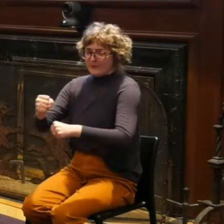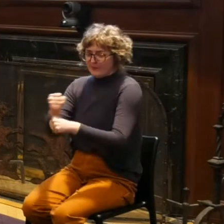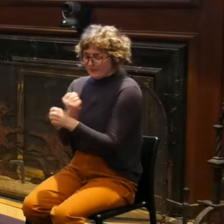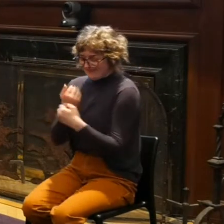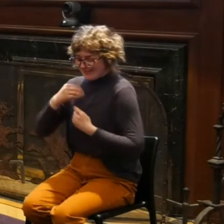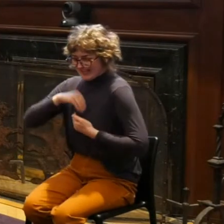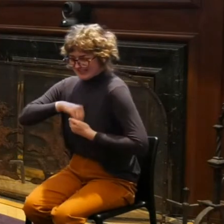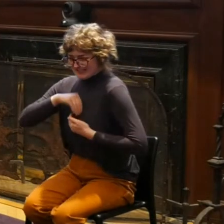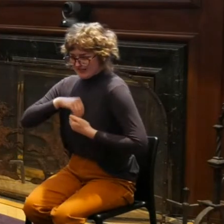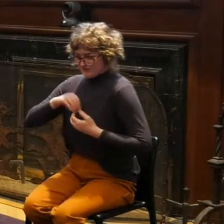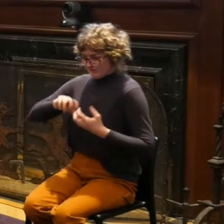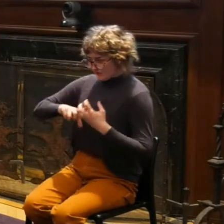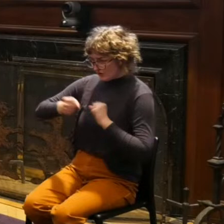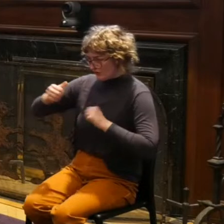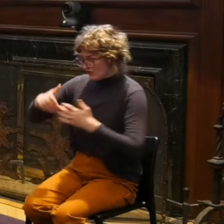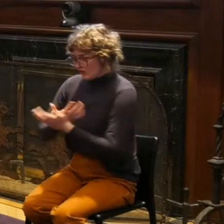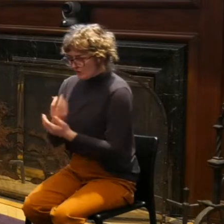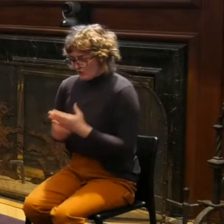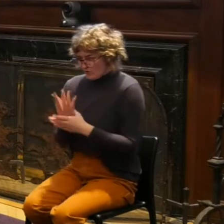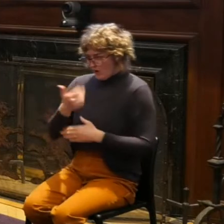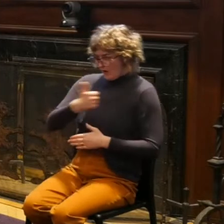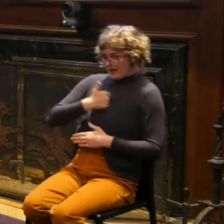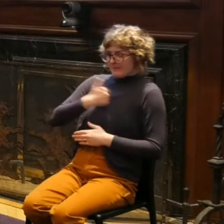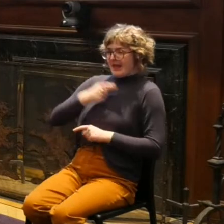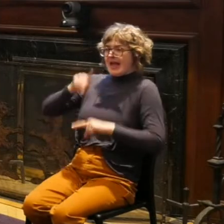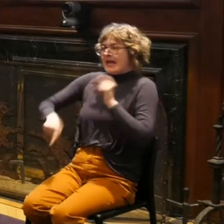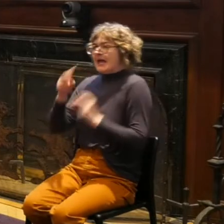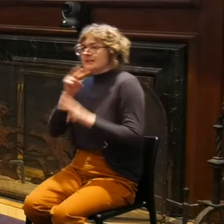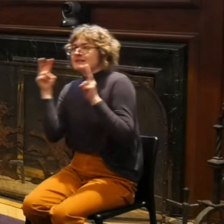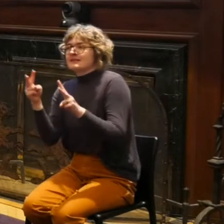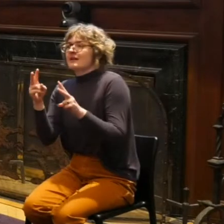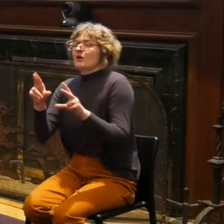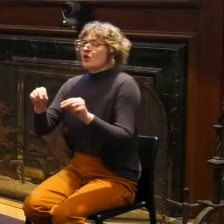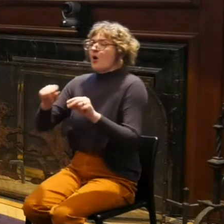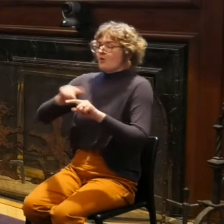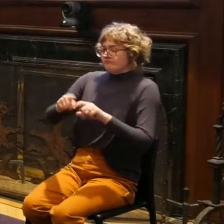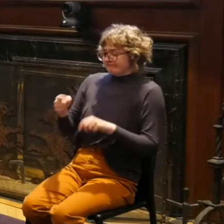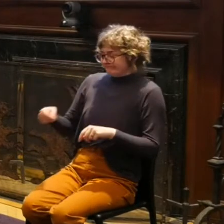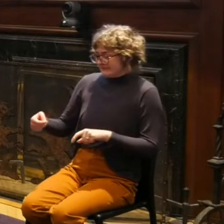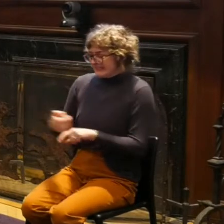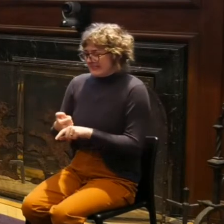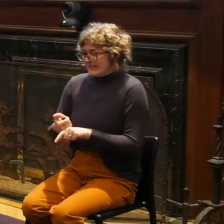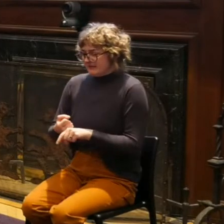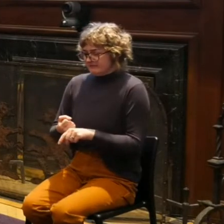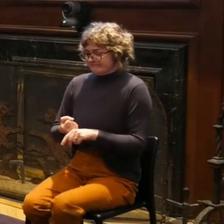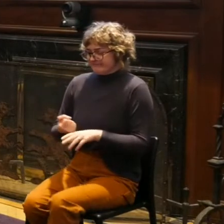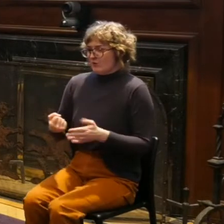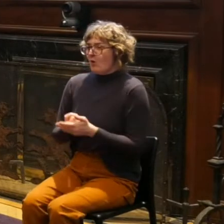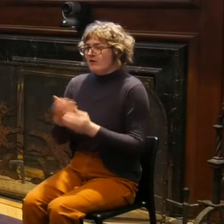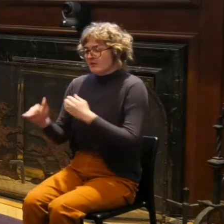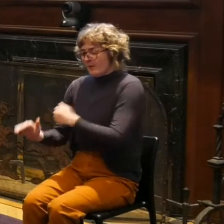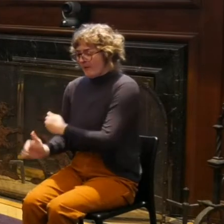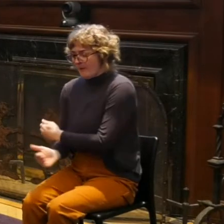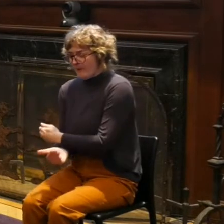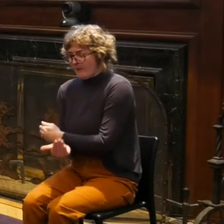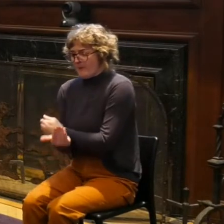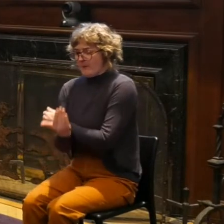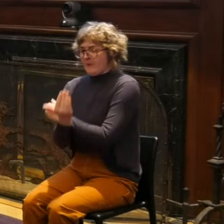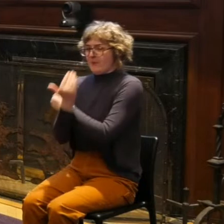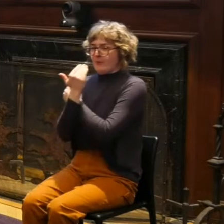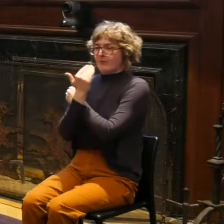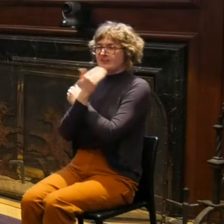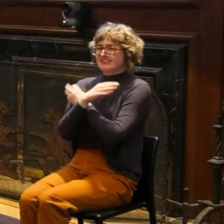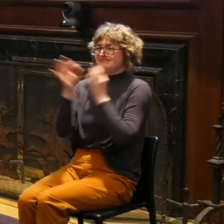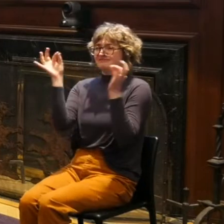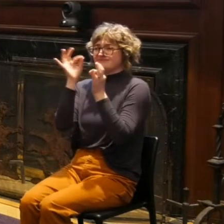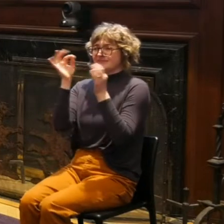tearing yields to a new growing me that I cannot now see. Her knee against the groin of dawn is fierce but ignorant, for change